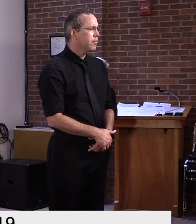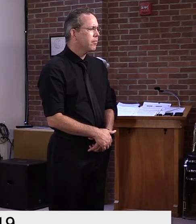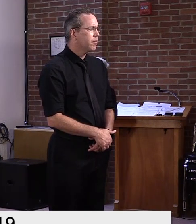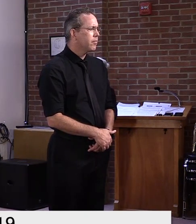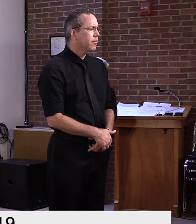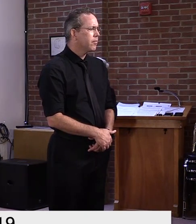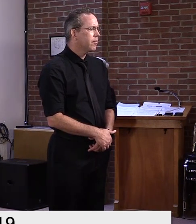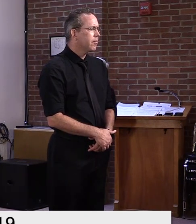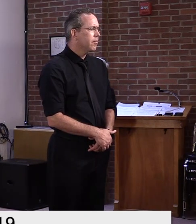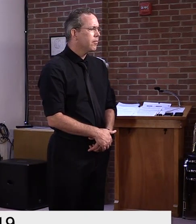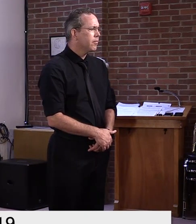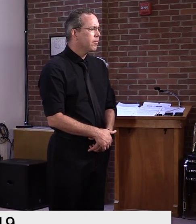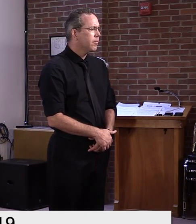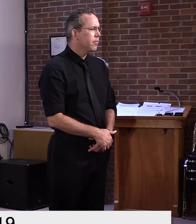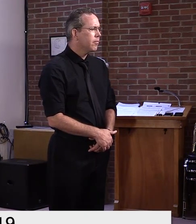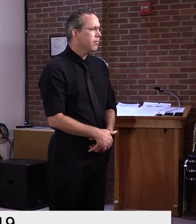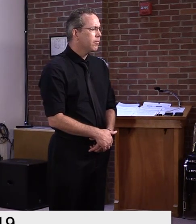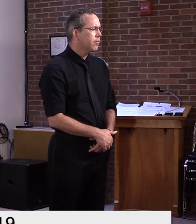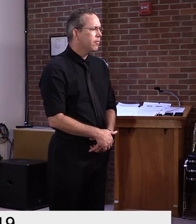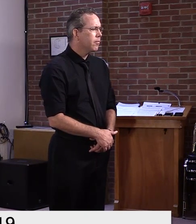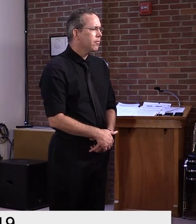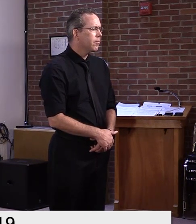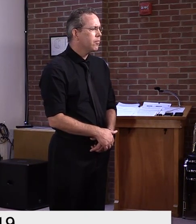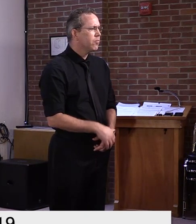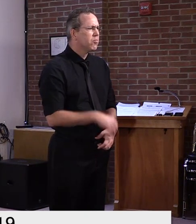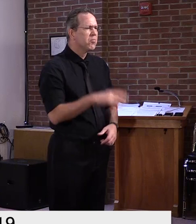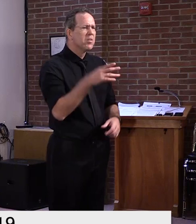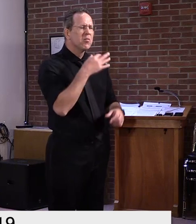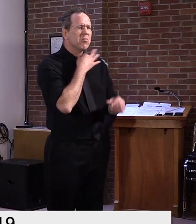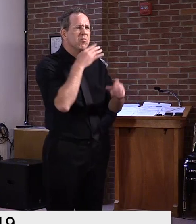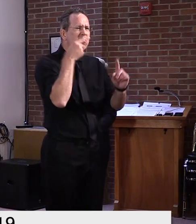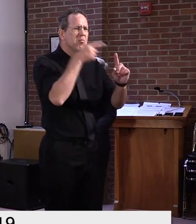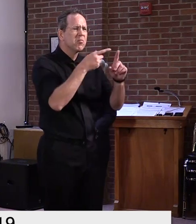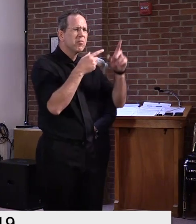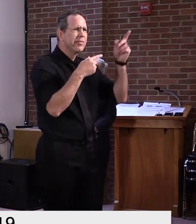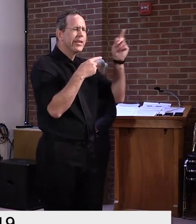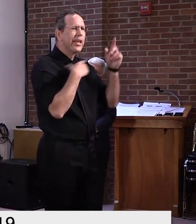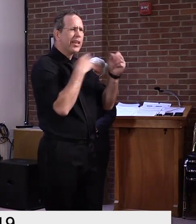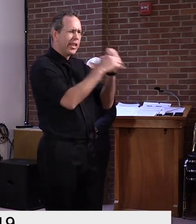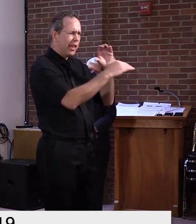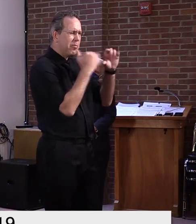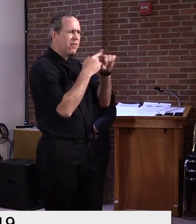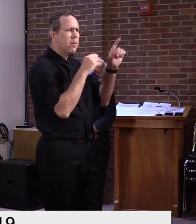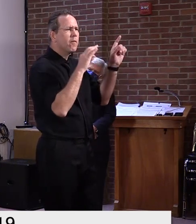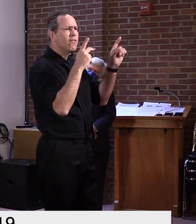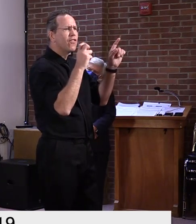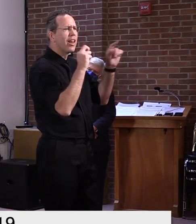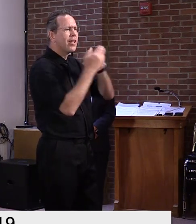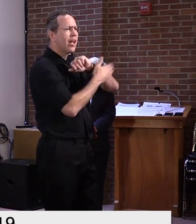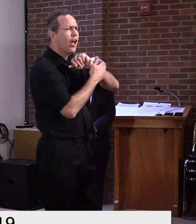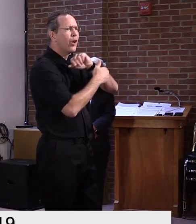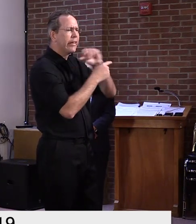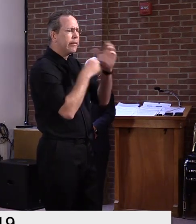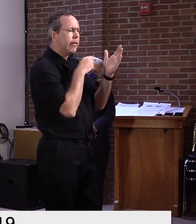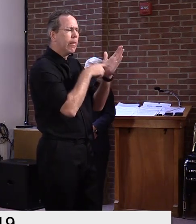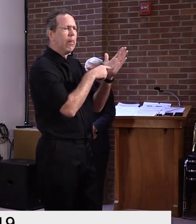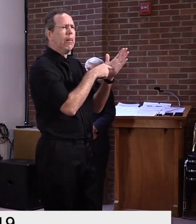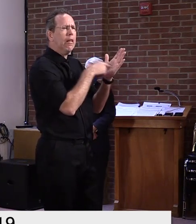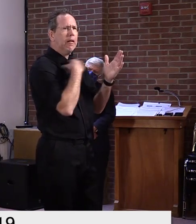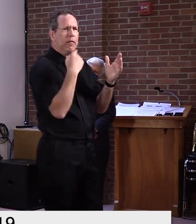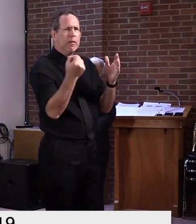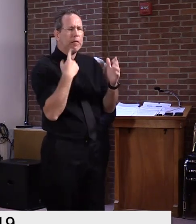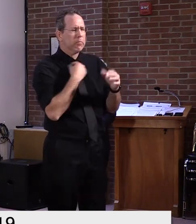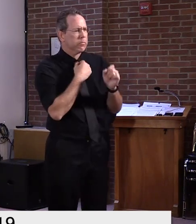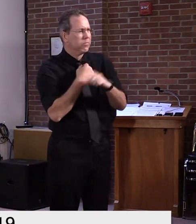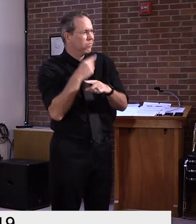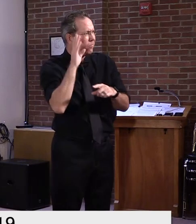essential, but a quick check, I could not find teachers whatever. Is this an oversight, or are